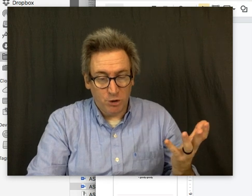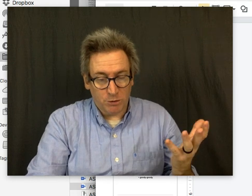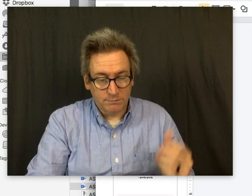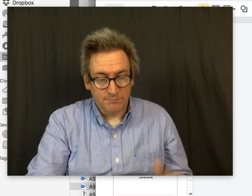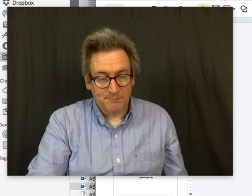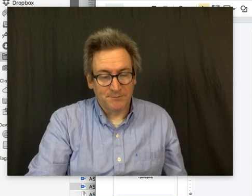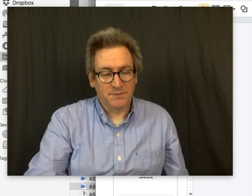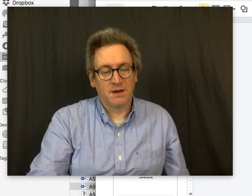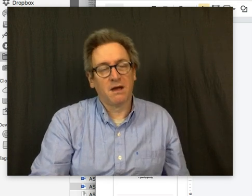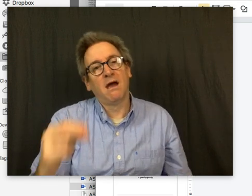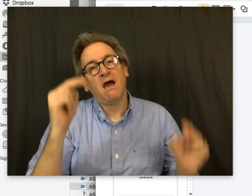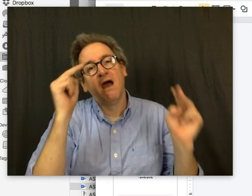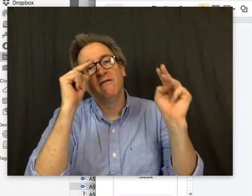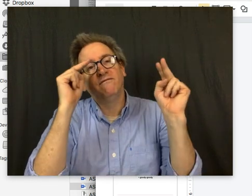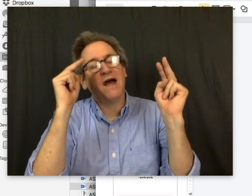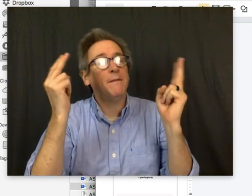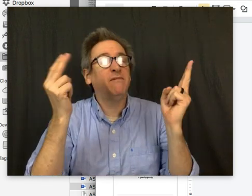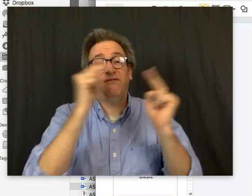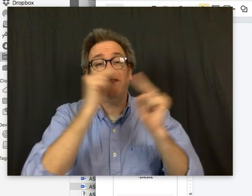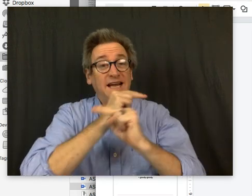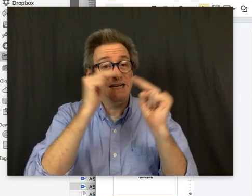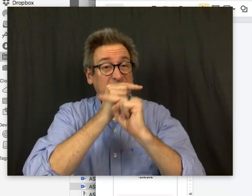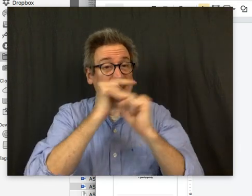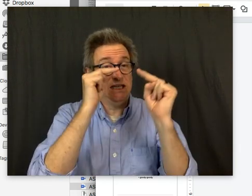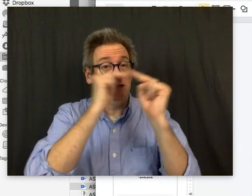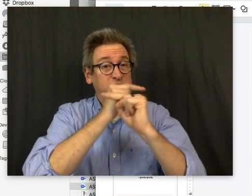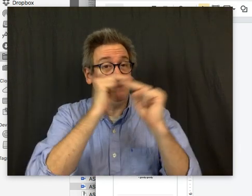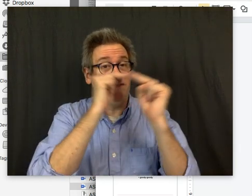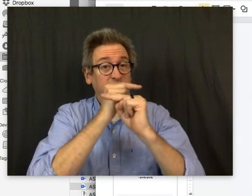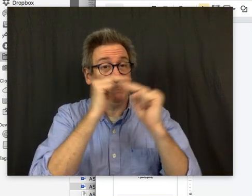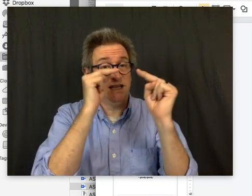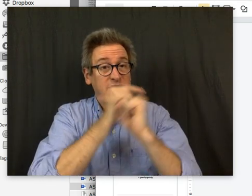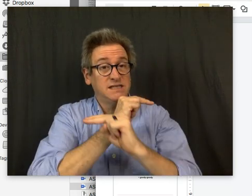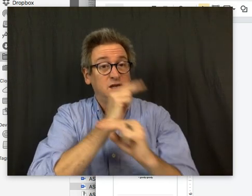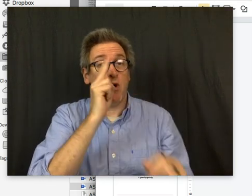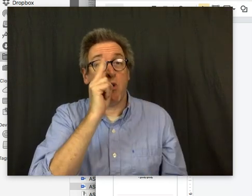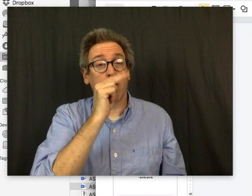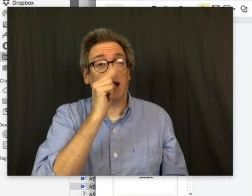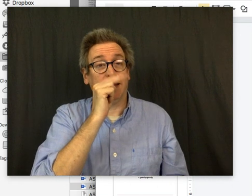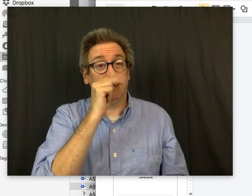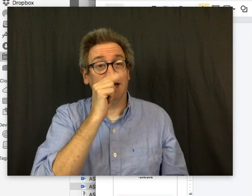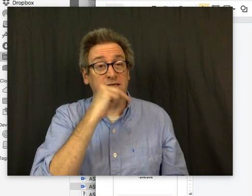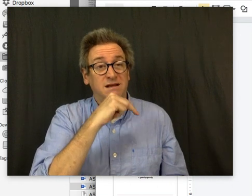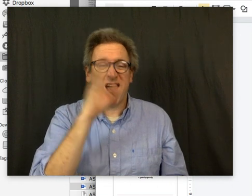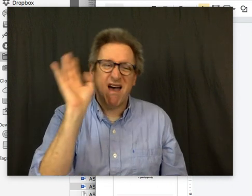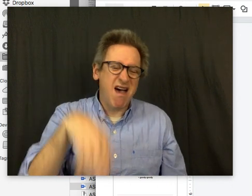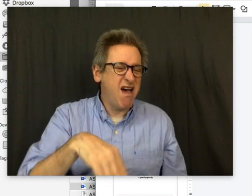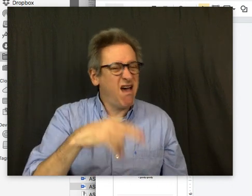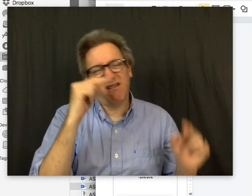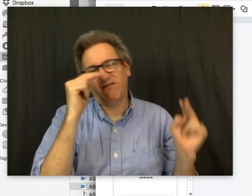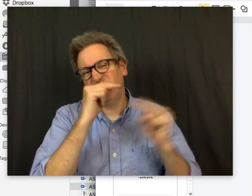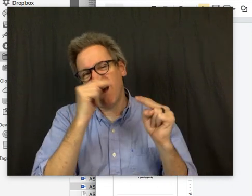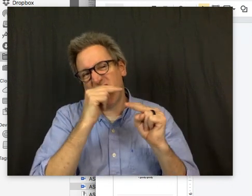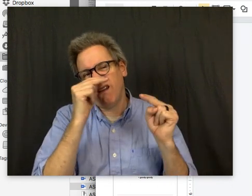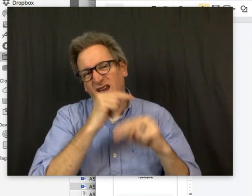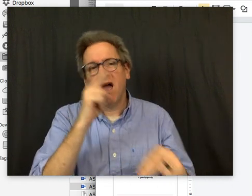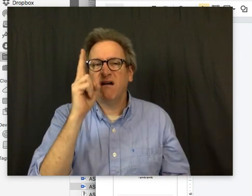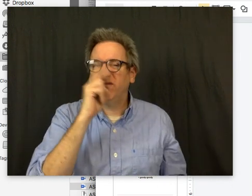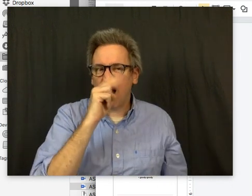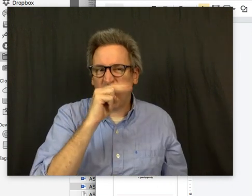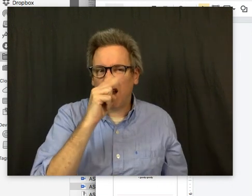Humor. Funny, you'll see funny like this, or like this.